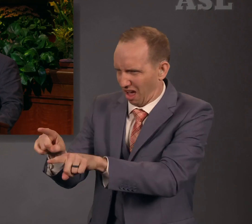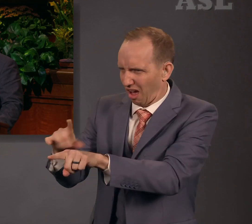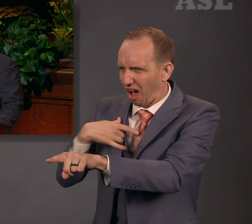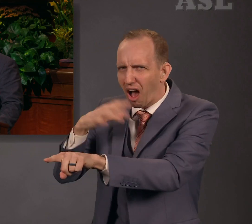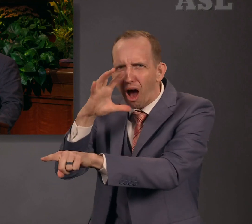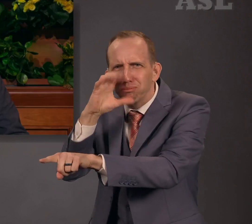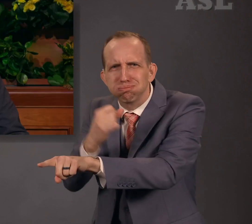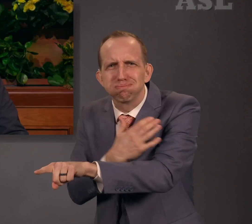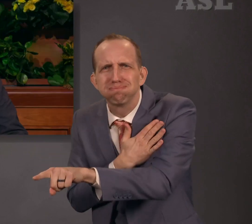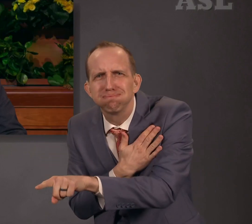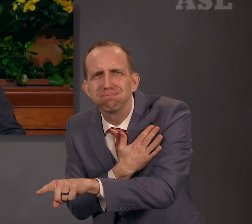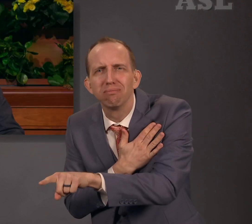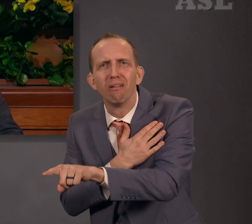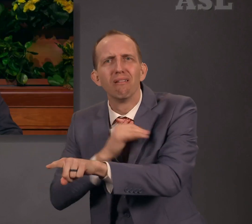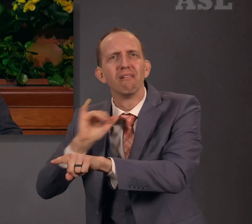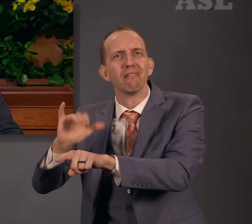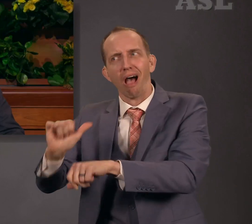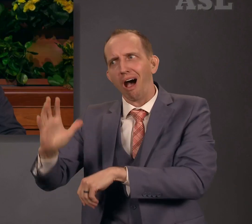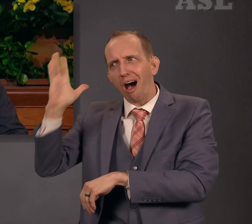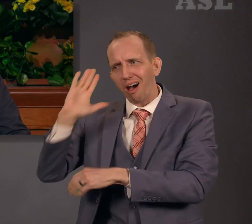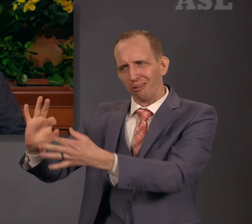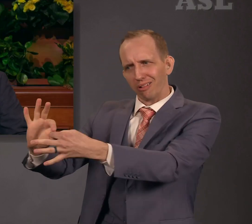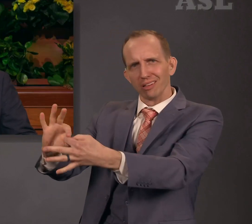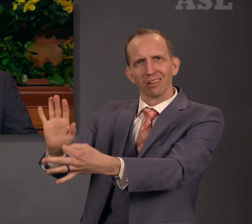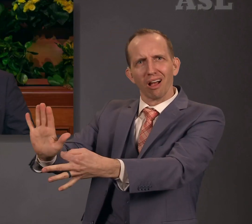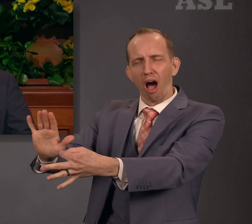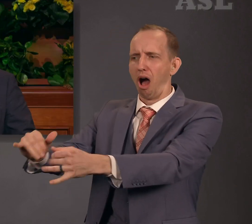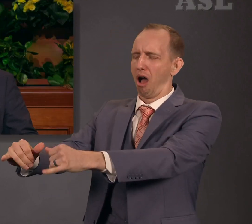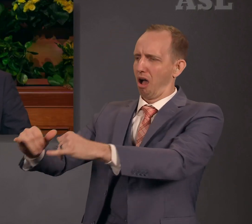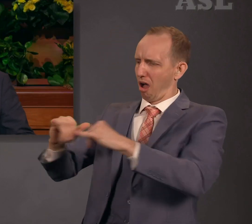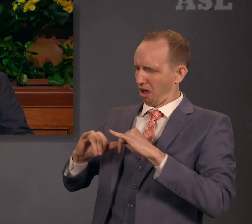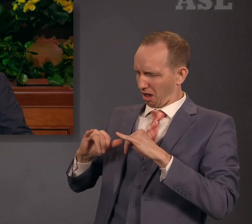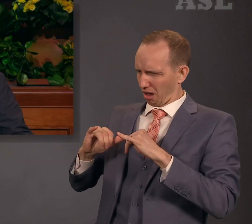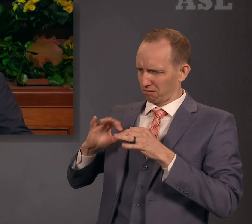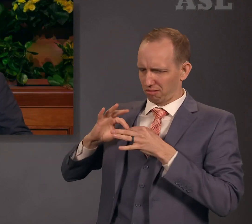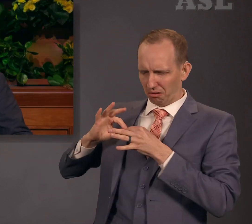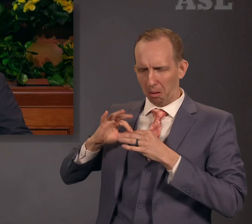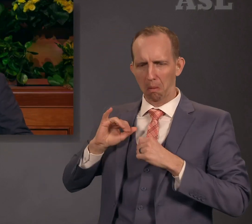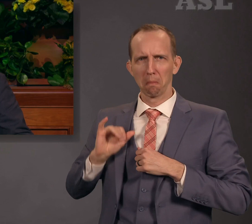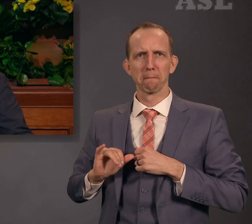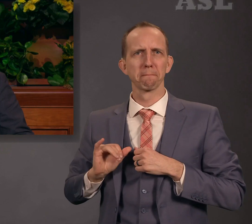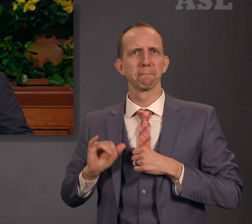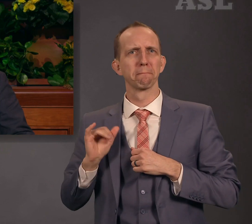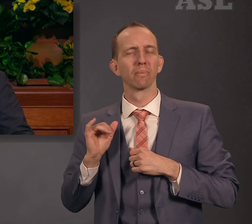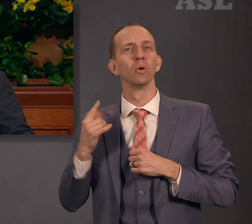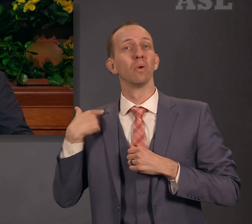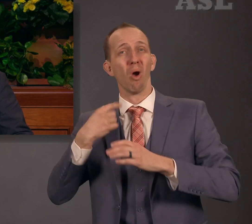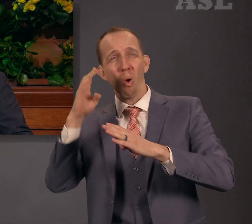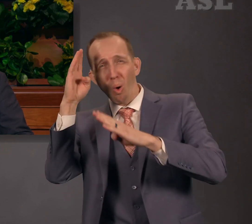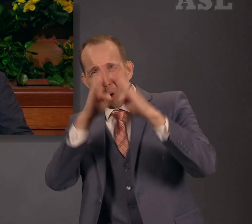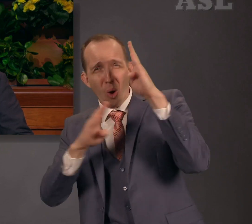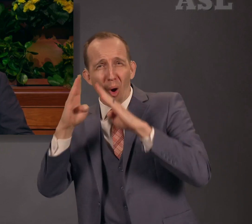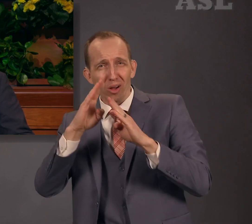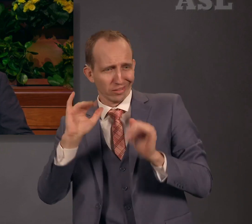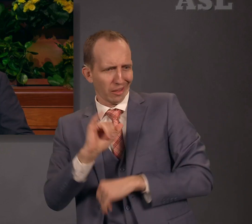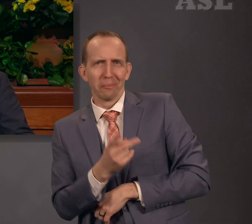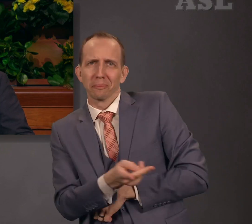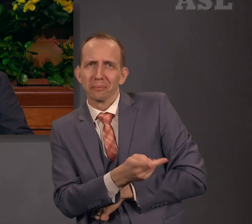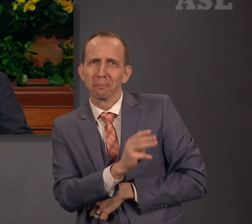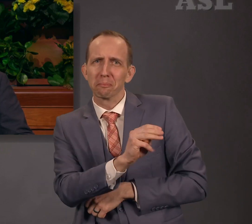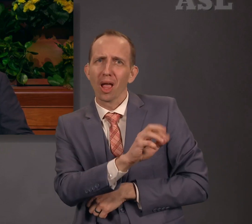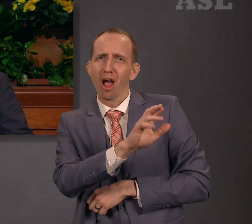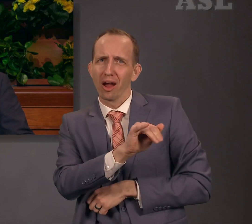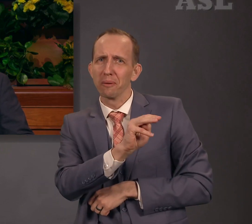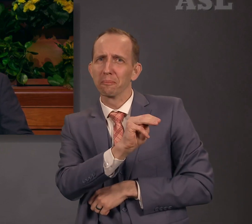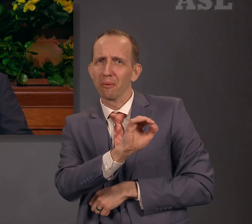him. During our greatest worries, we, like Mary and Martha, seek the Savior